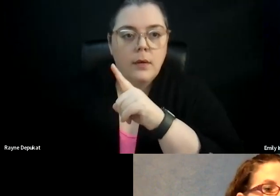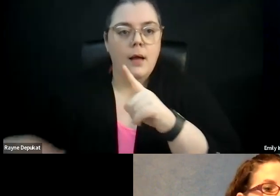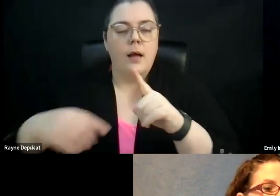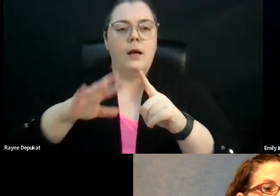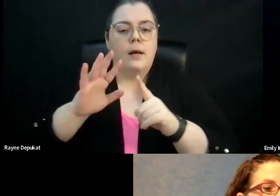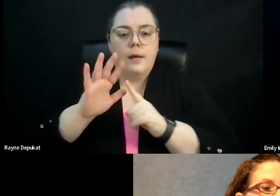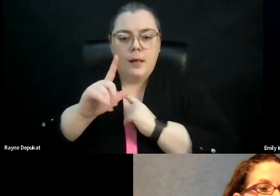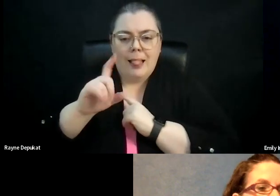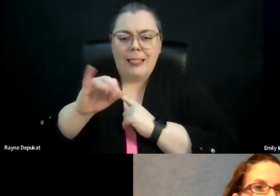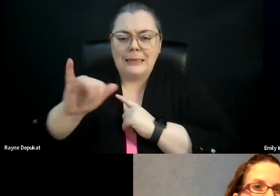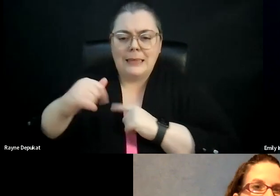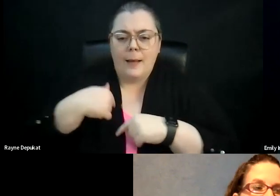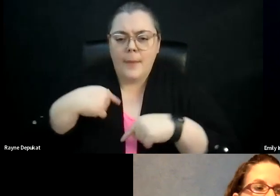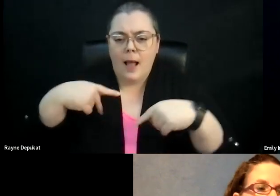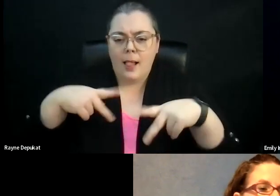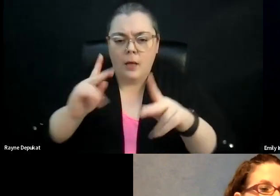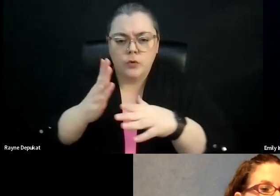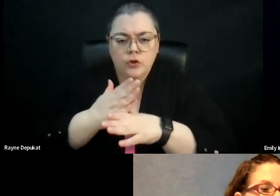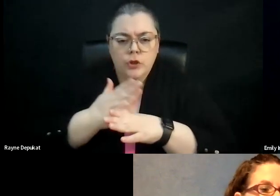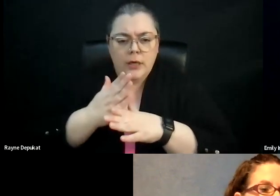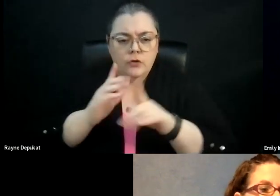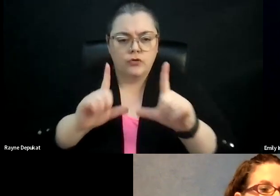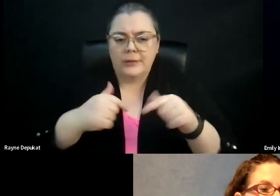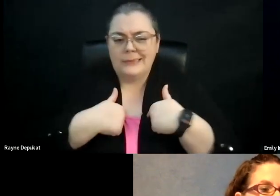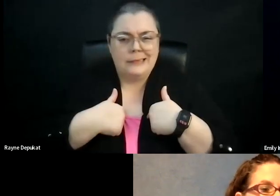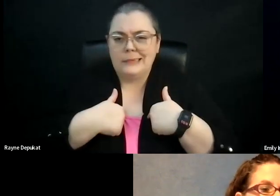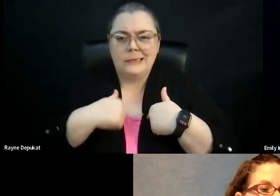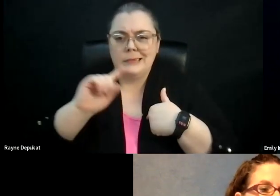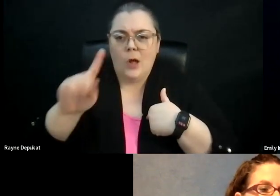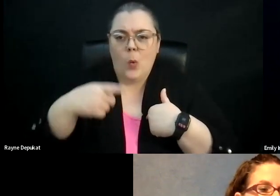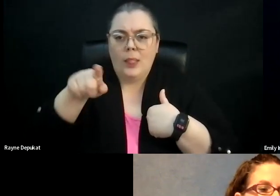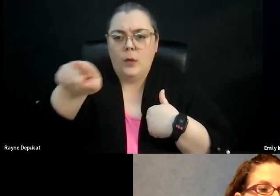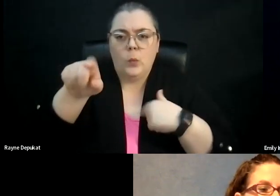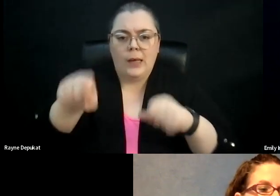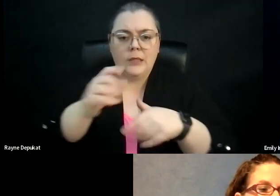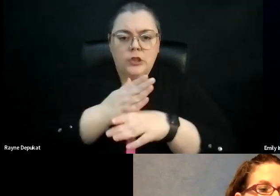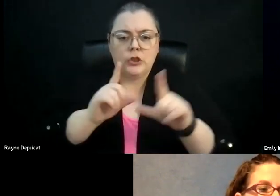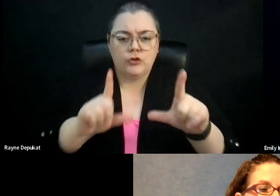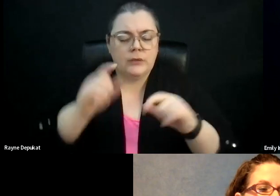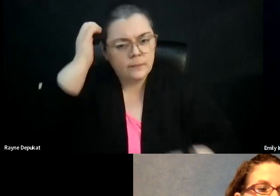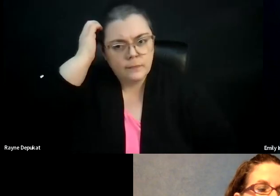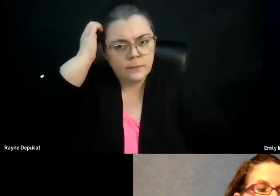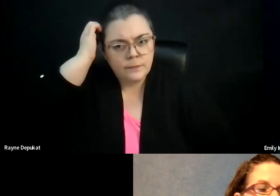Just looking for, I think, Lindsay, am I allowed to share my screen? I think only you can share